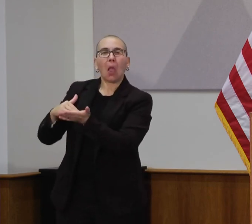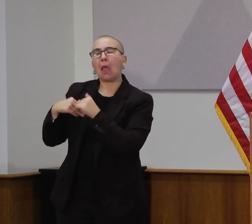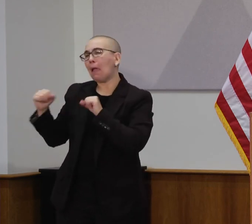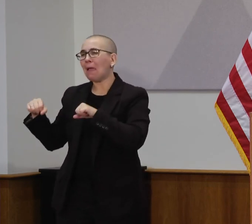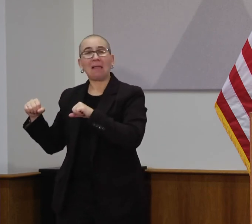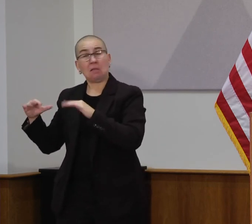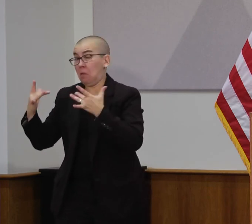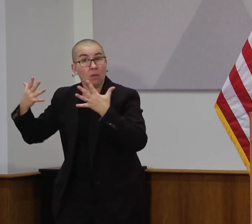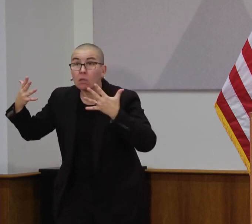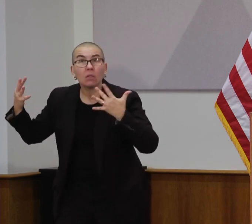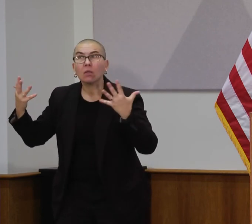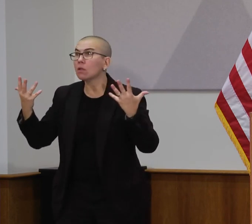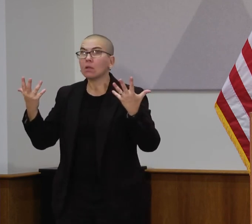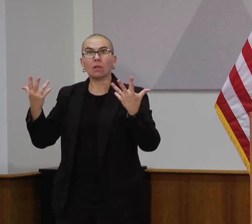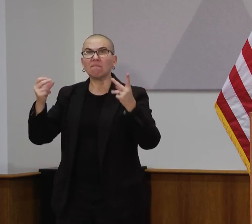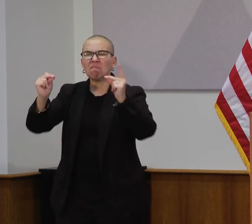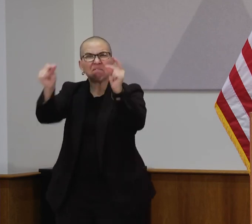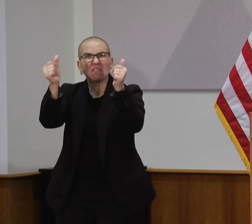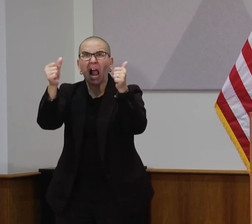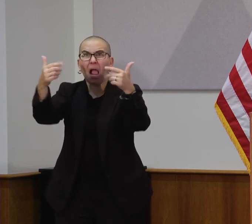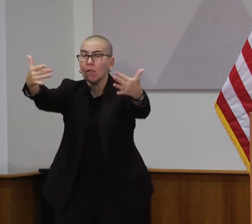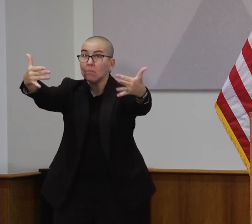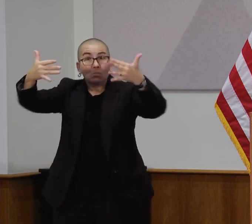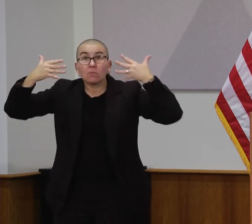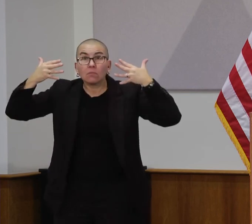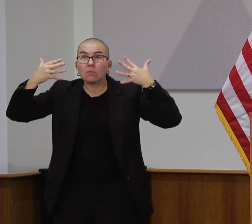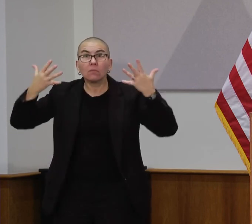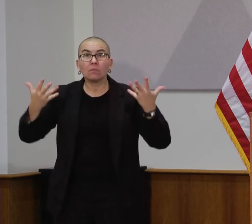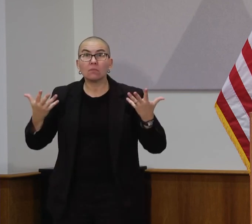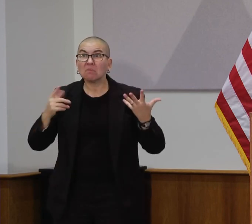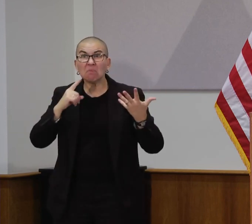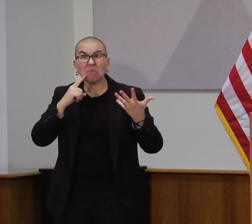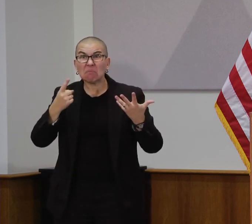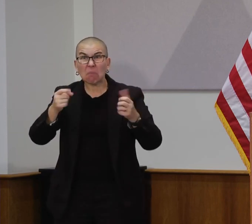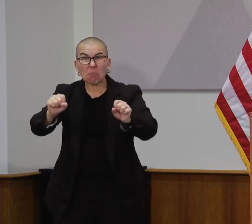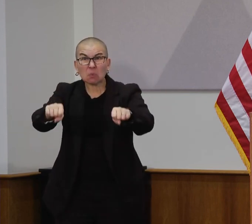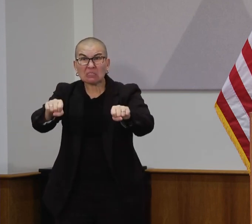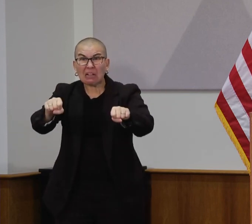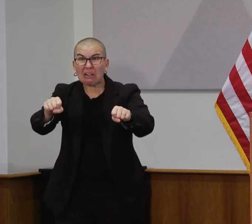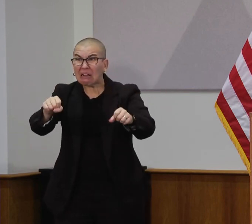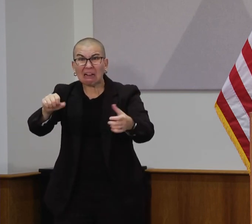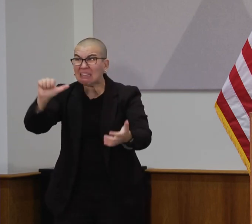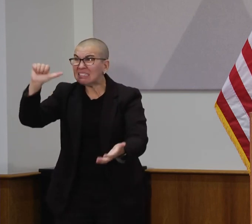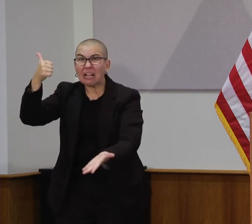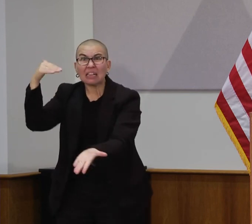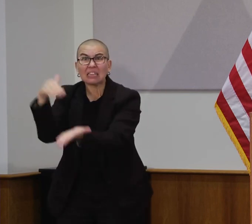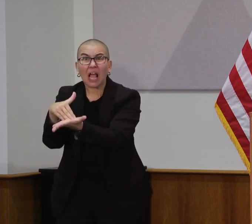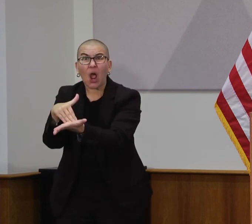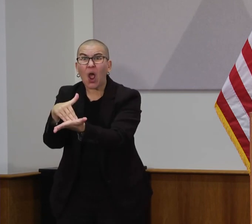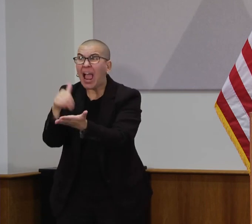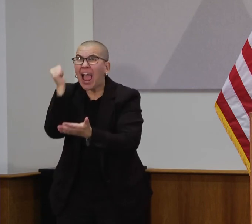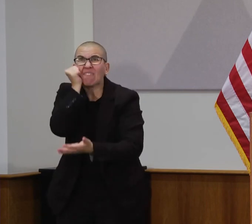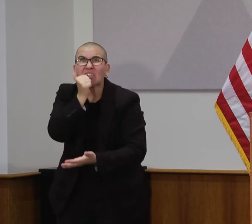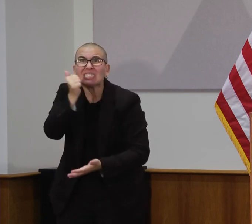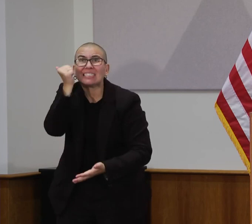looking at potentially cases exceeding 10,000 cases a day by then.